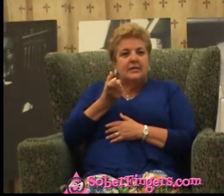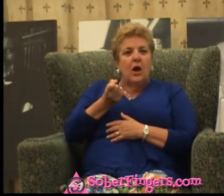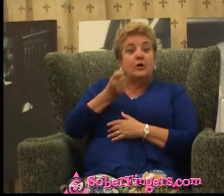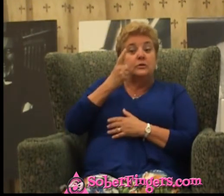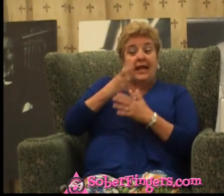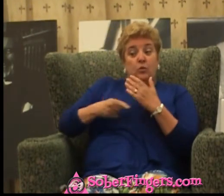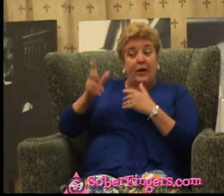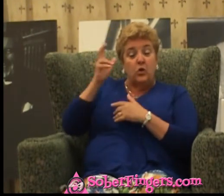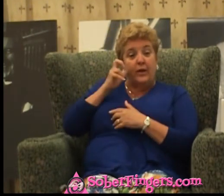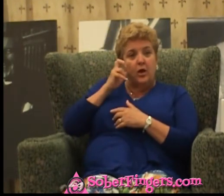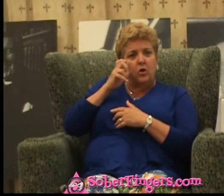have to ask someone else.